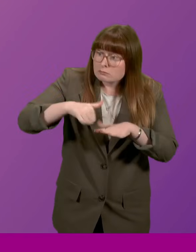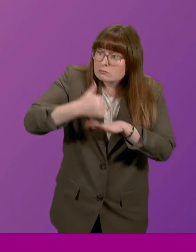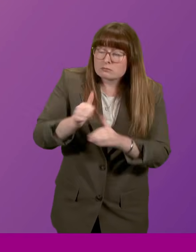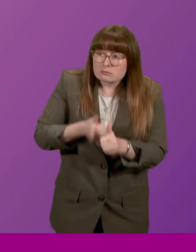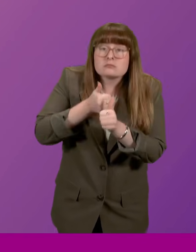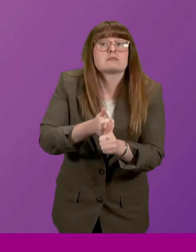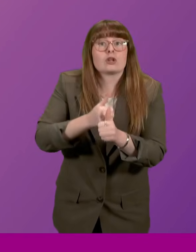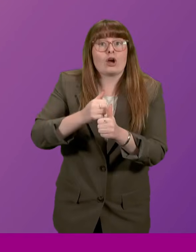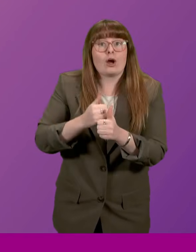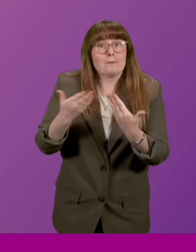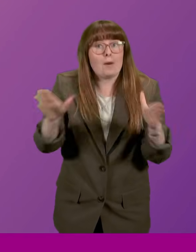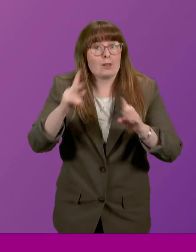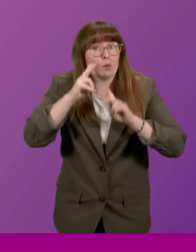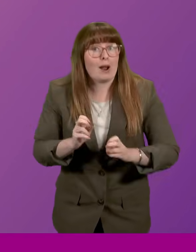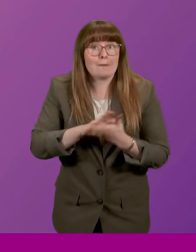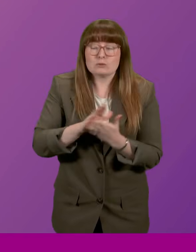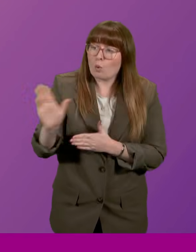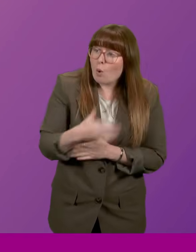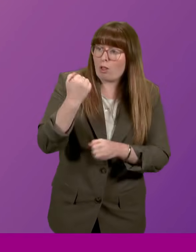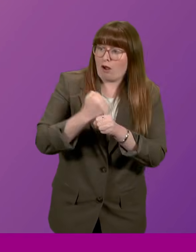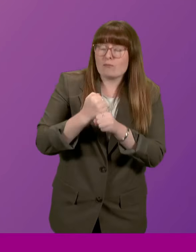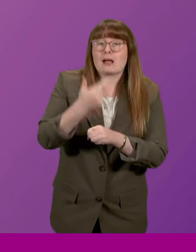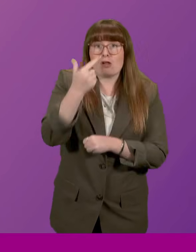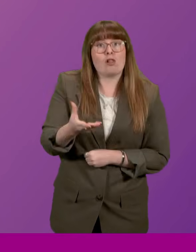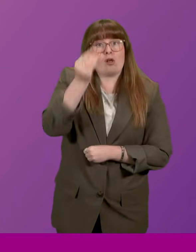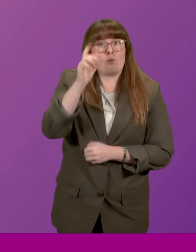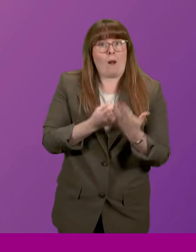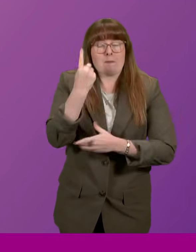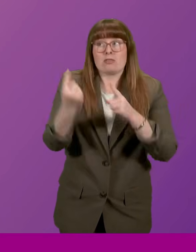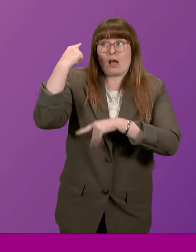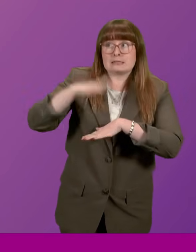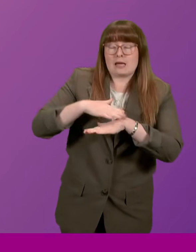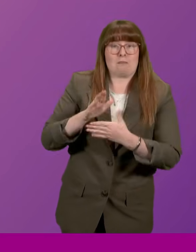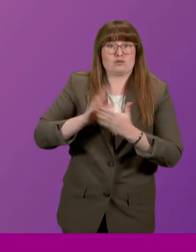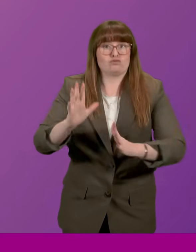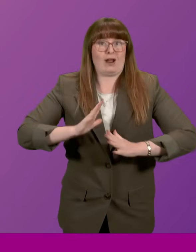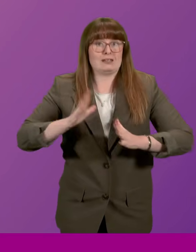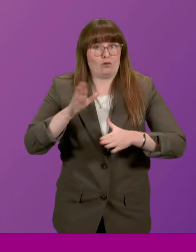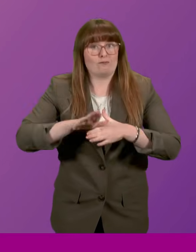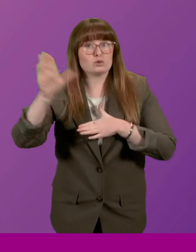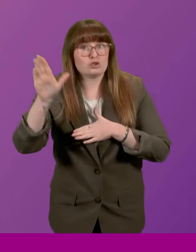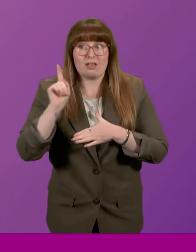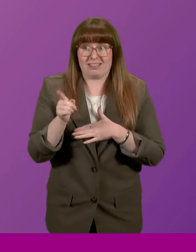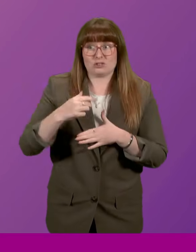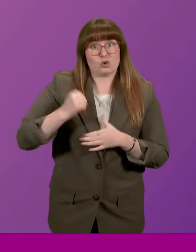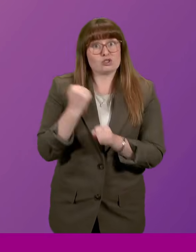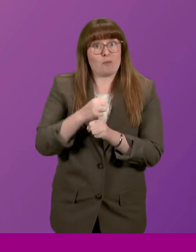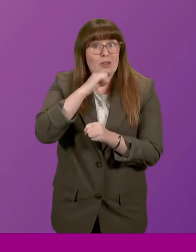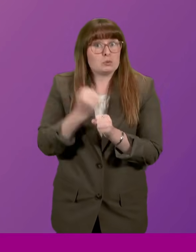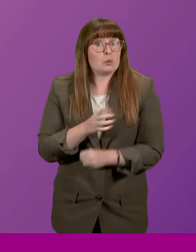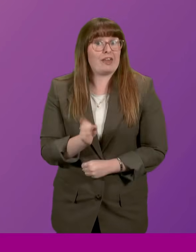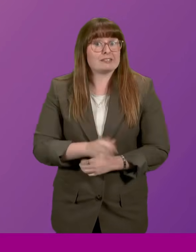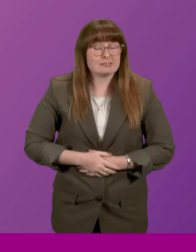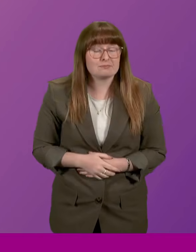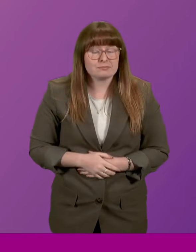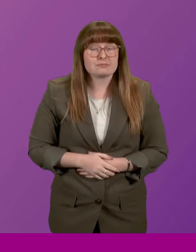public inquiry so that all governments can learn the necessary lessons for the future, and that's exactly what the Scottish Government will do. And in